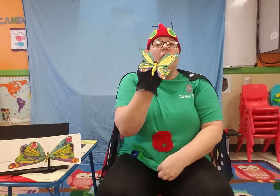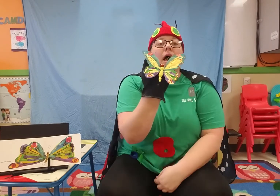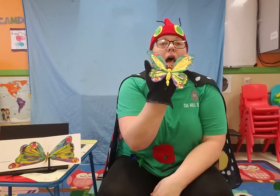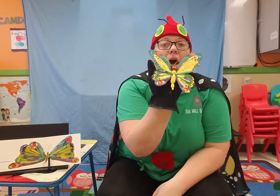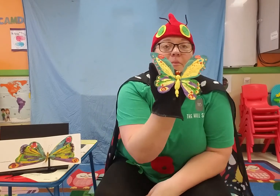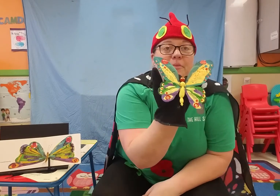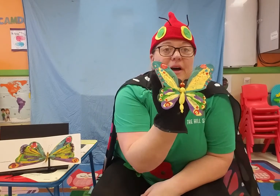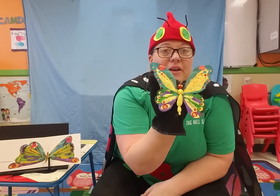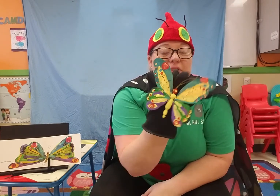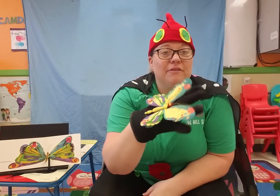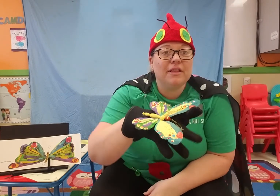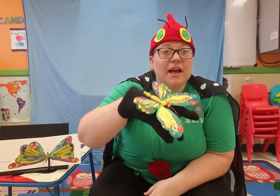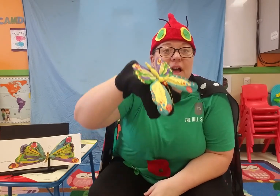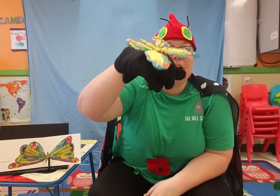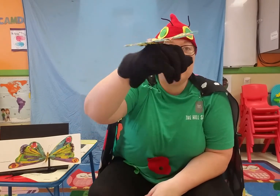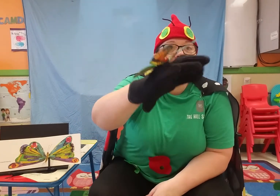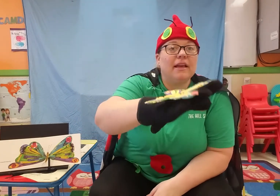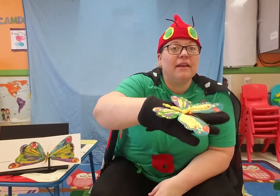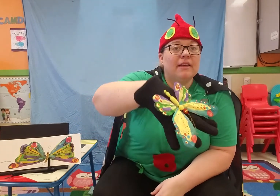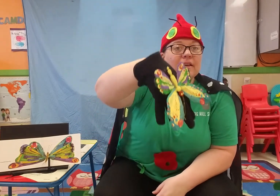a butterfly.